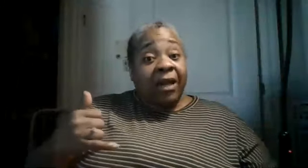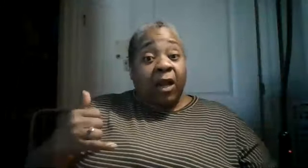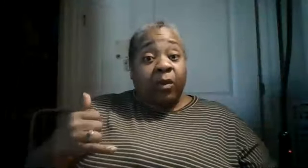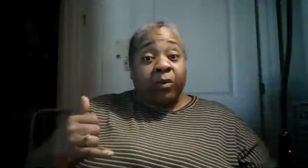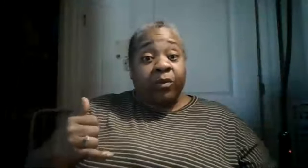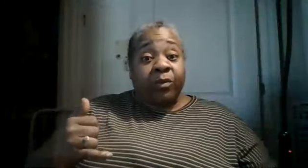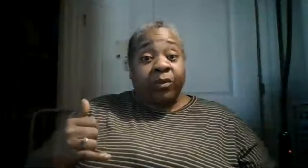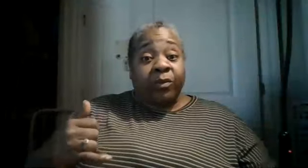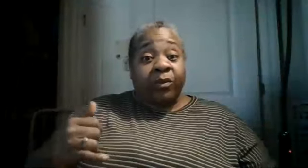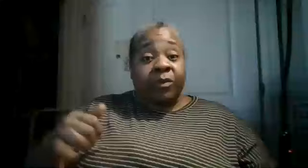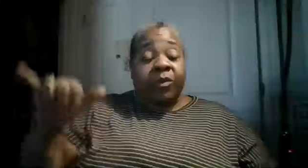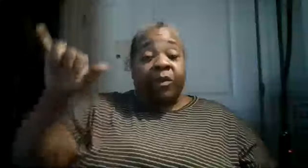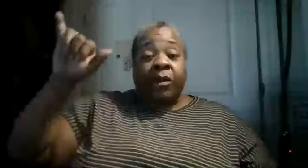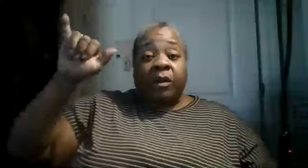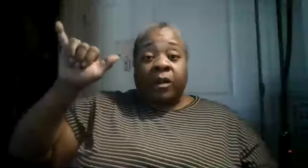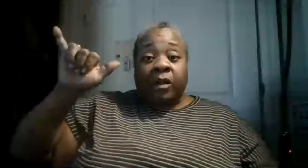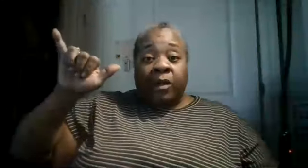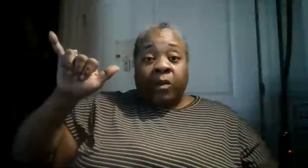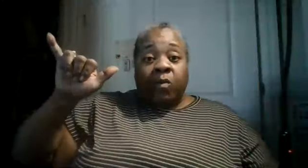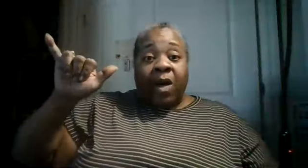yellow. Man.